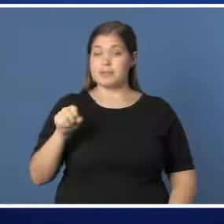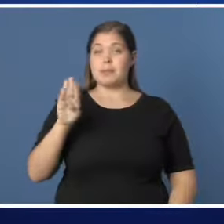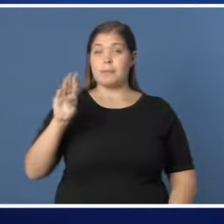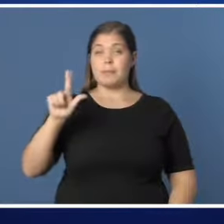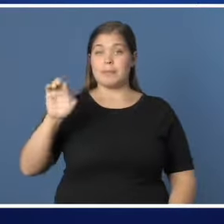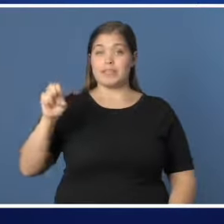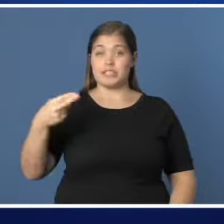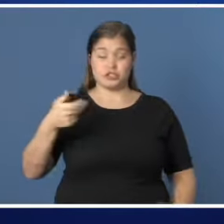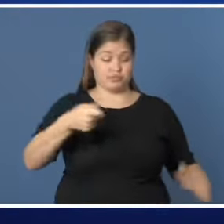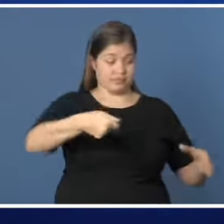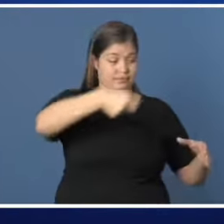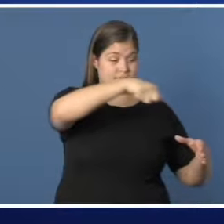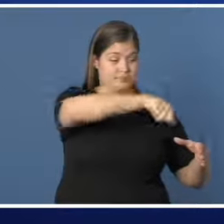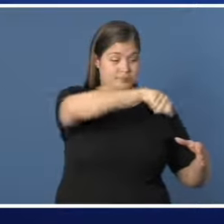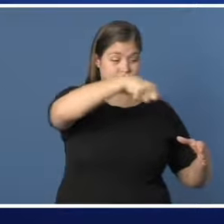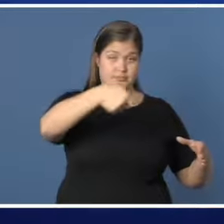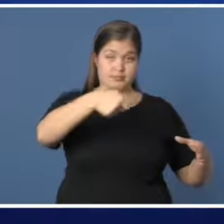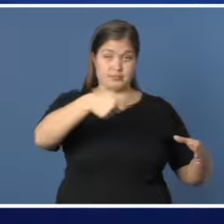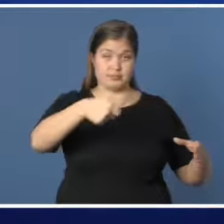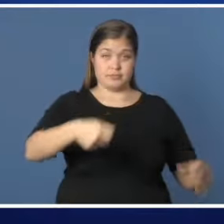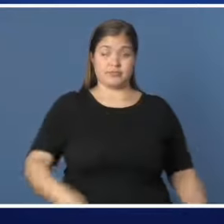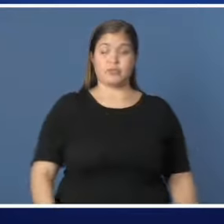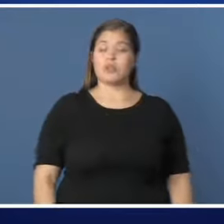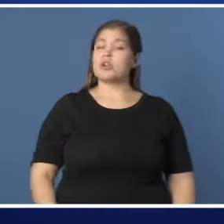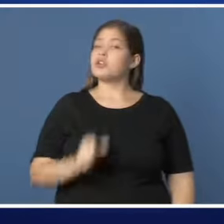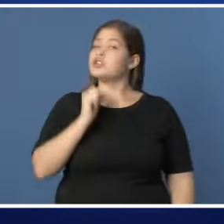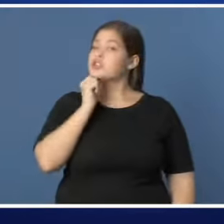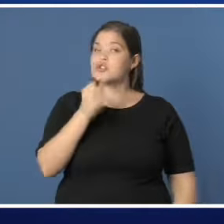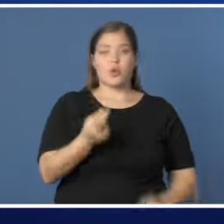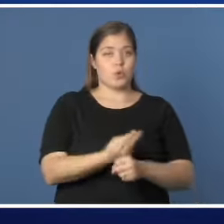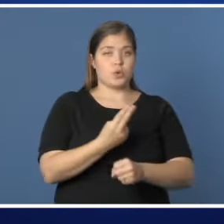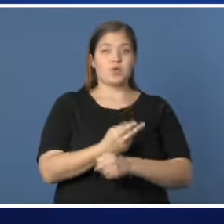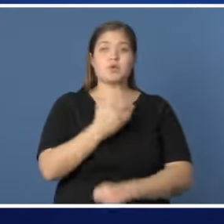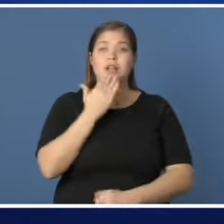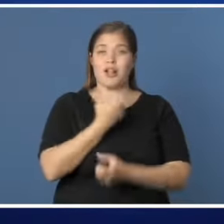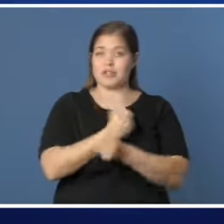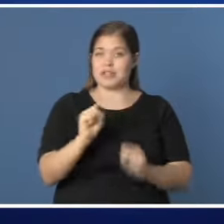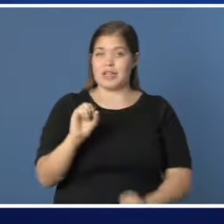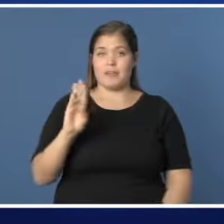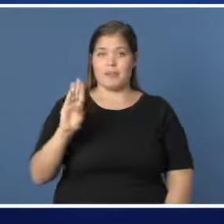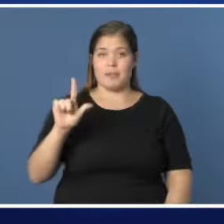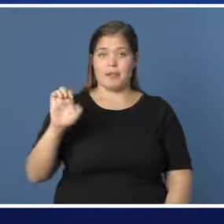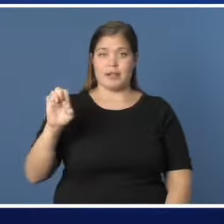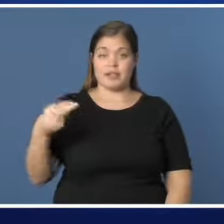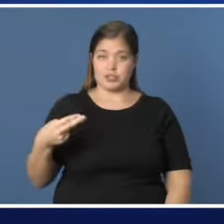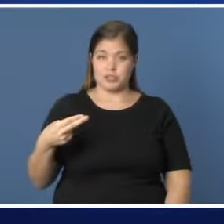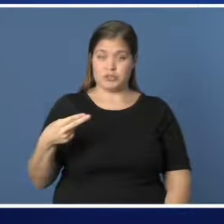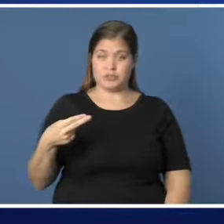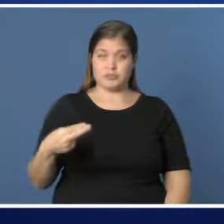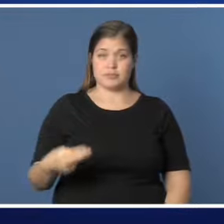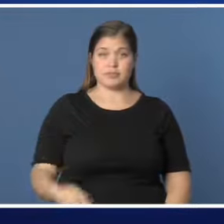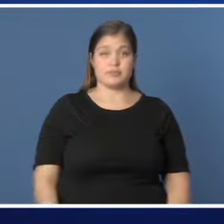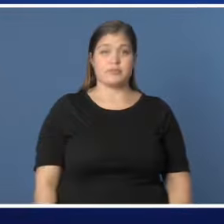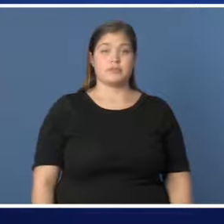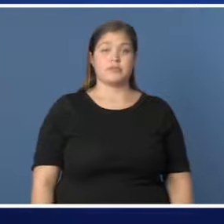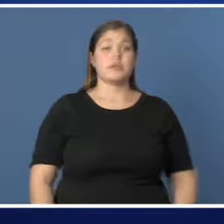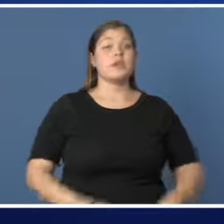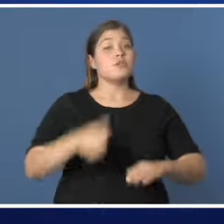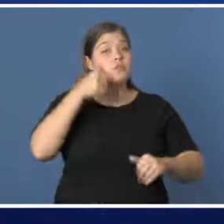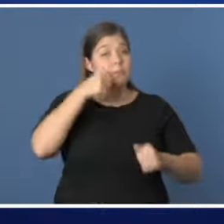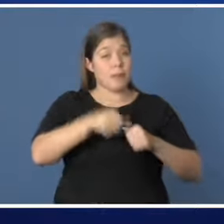adding 6 to 10 drops of bleach per gallon of water. Don't use color-safe